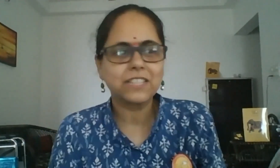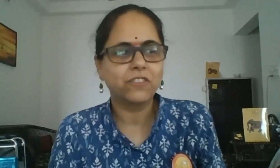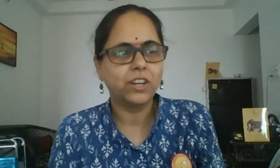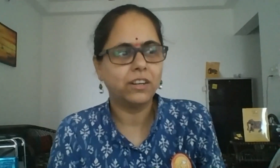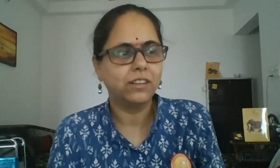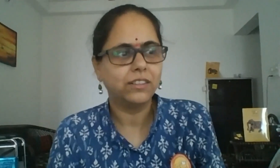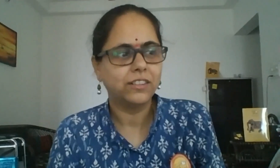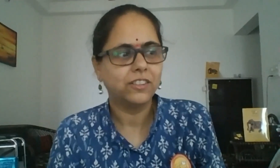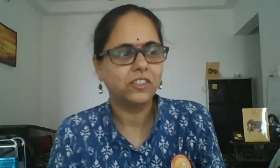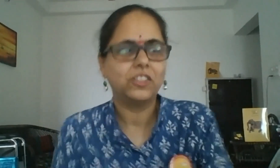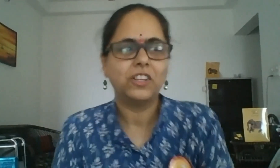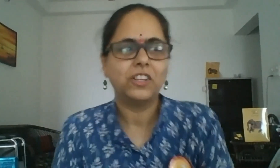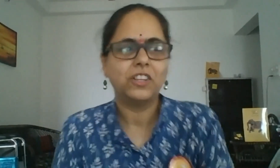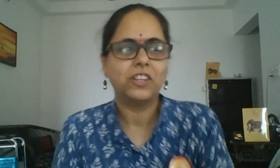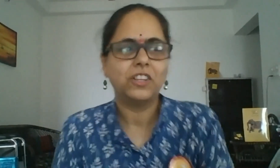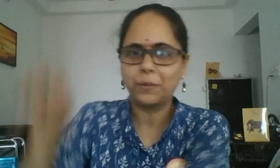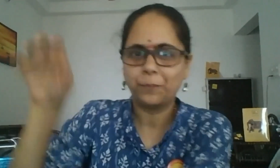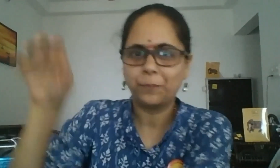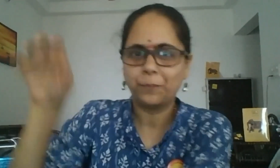word. Ha.